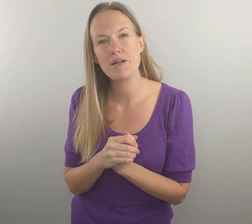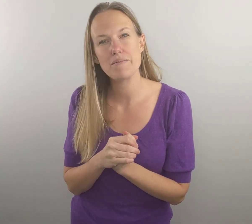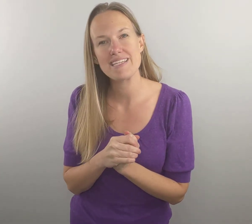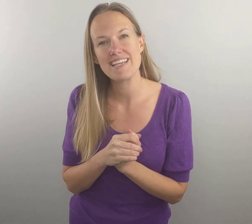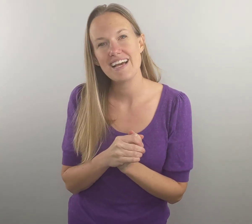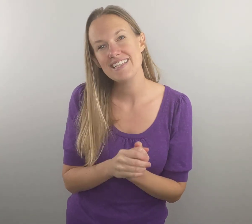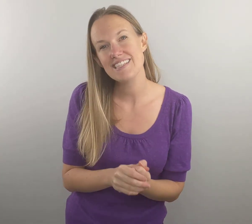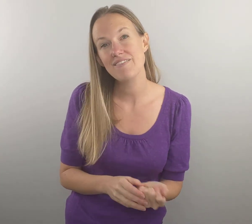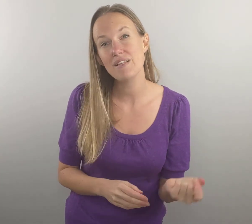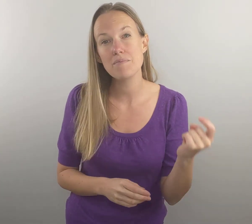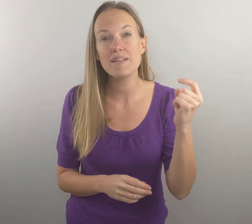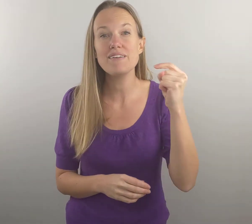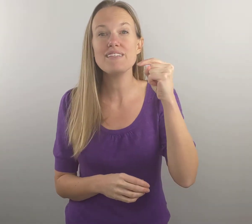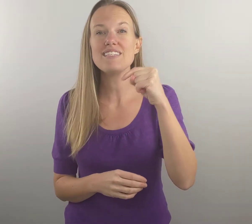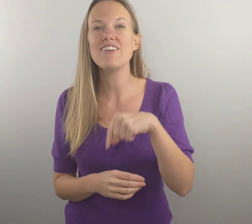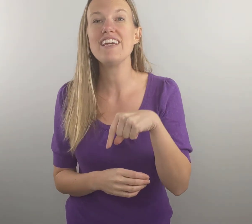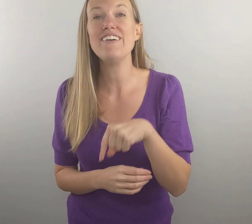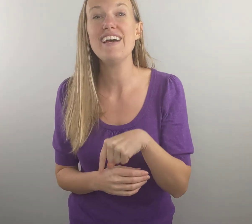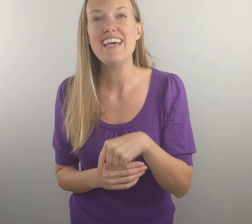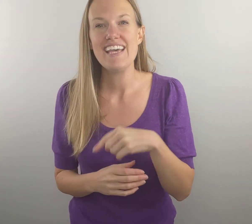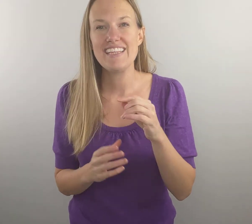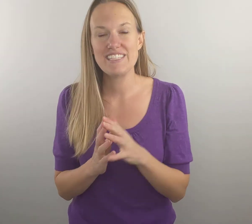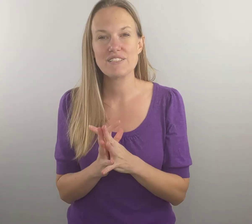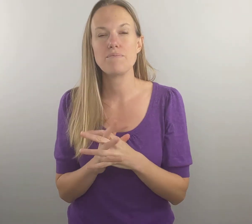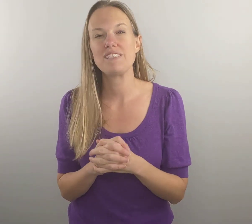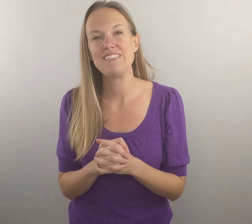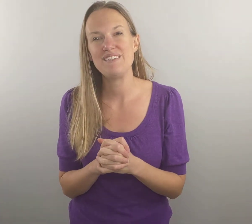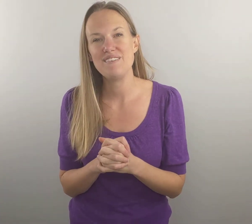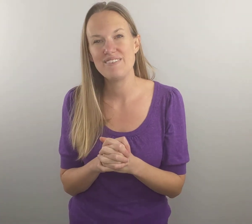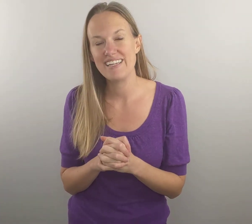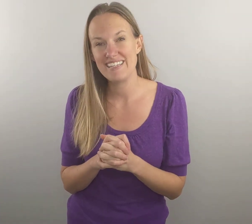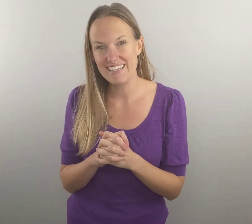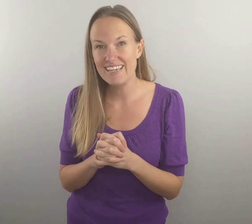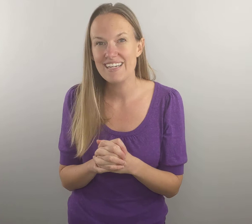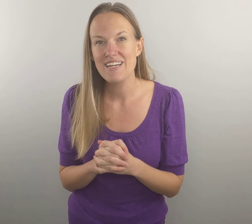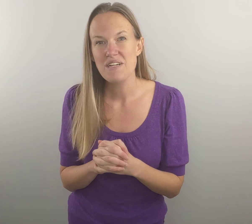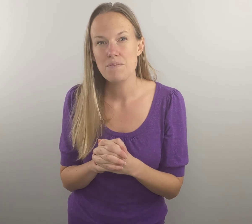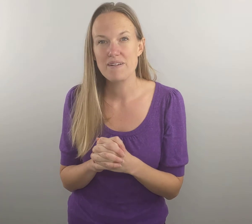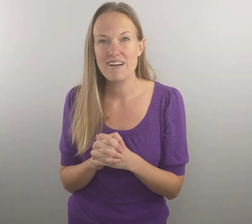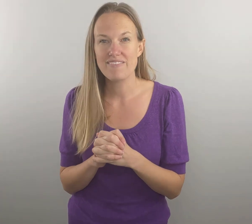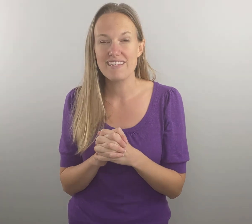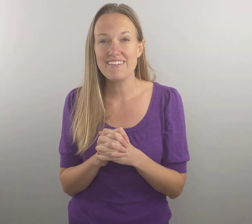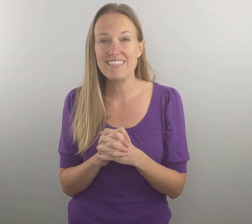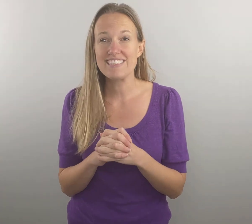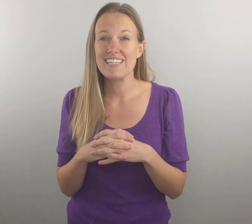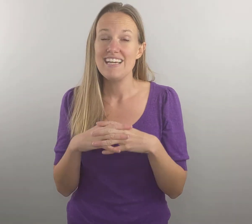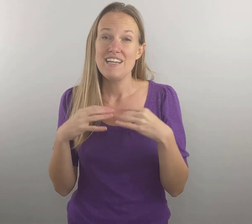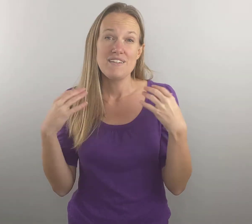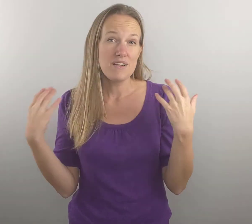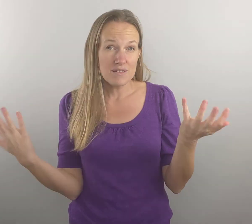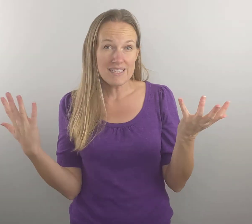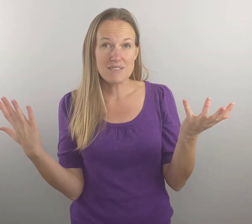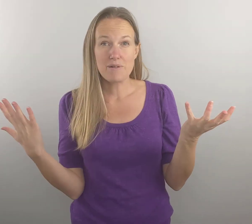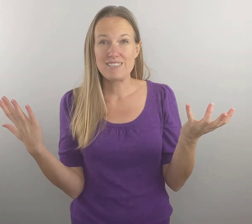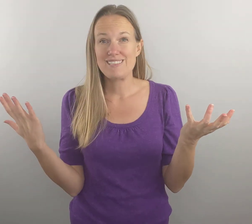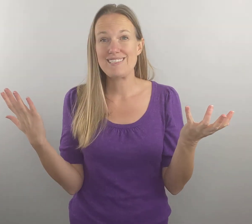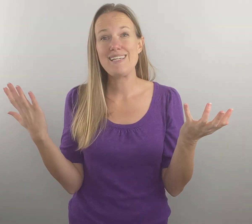my signs. If you look below this video in the description, you will find a link to print off the lyrics. No link to purchase the